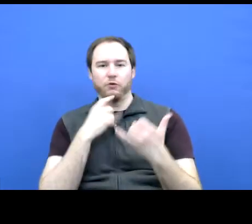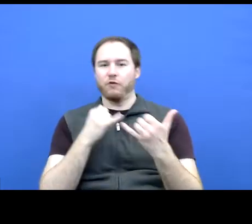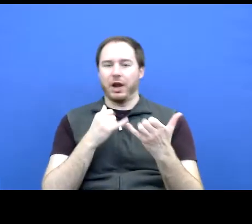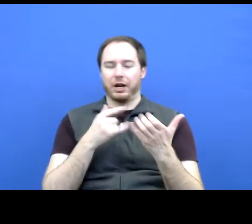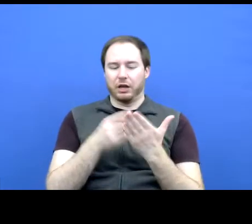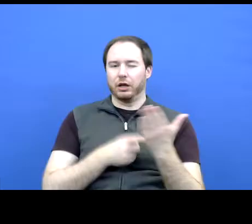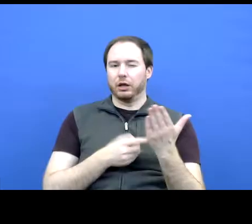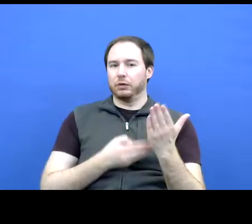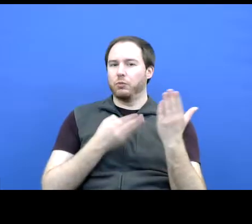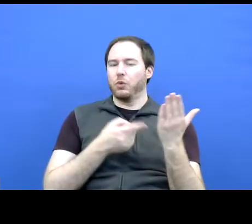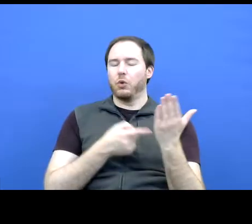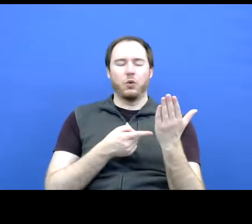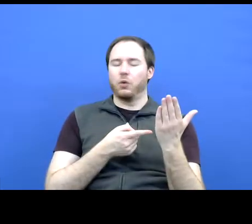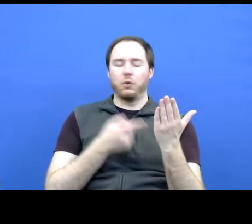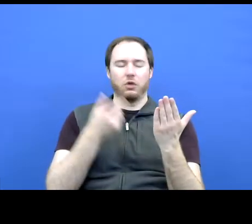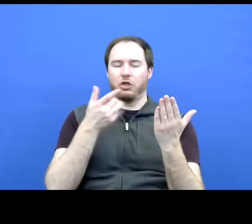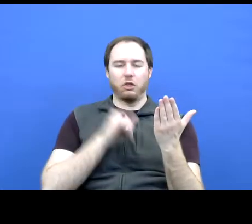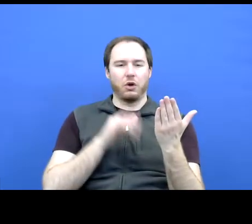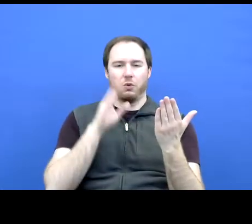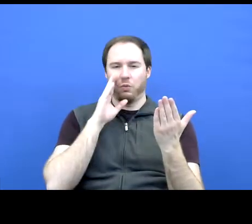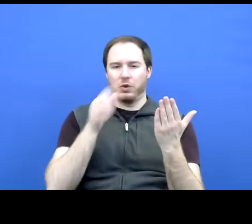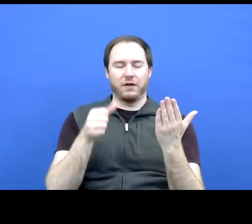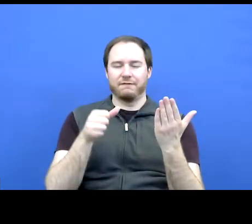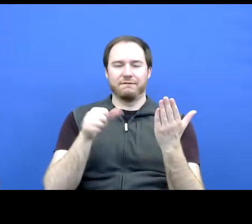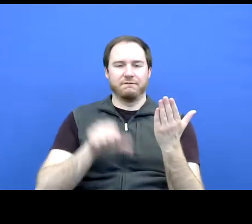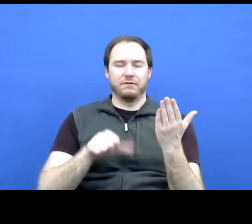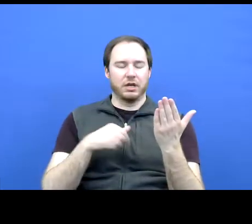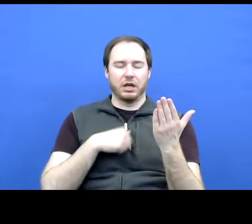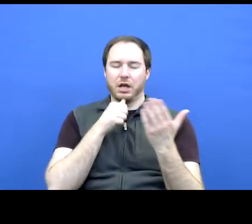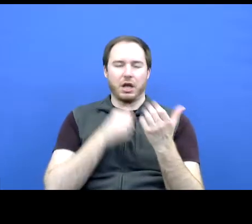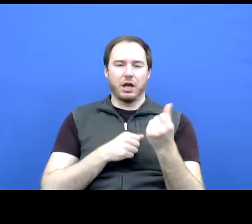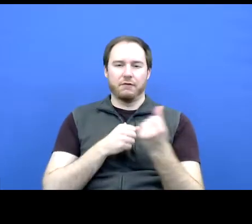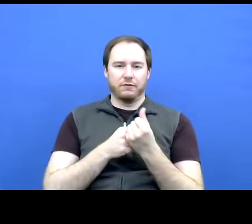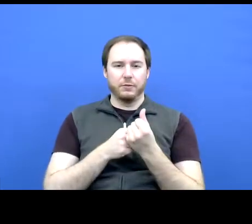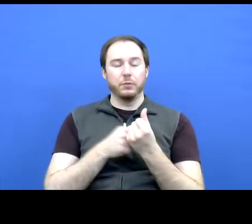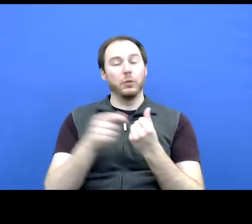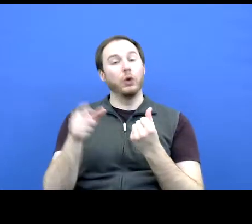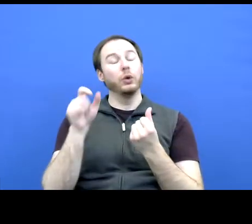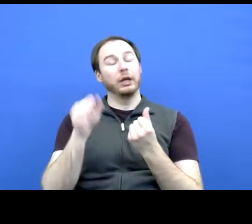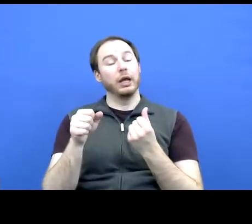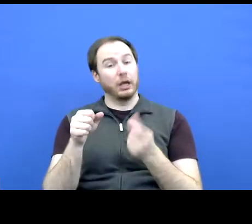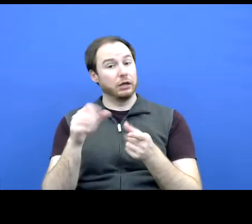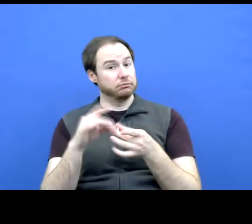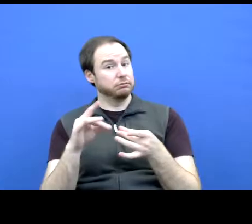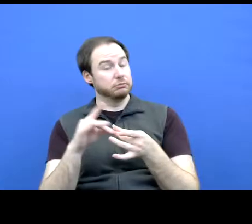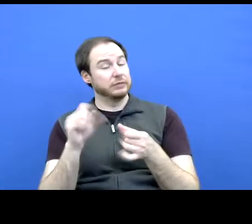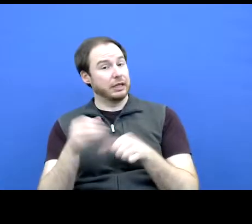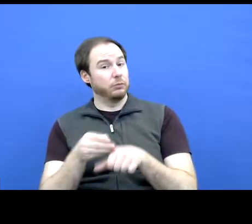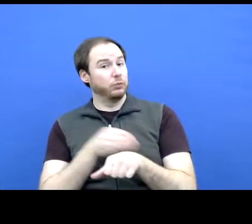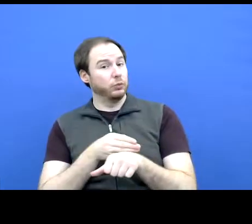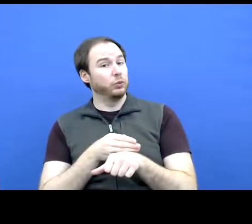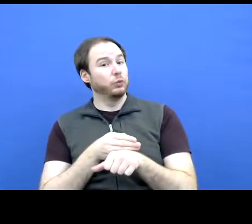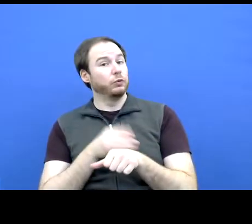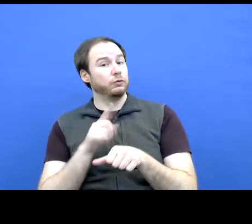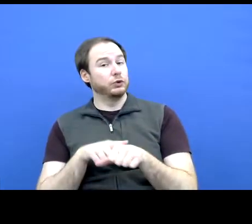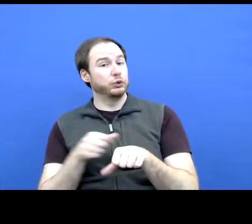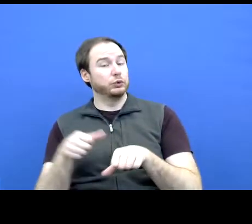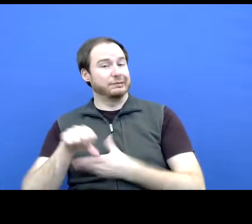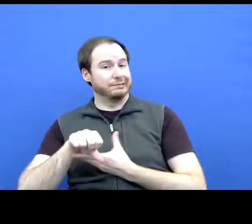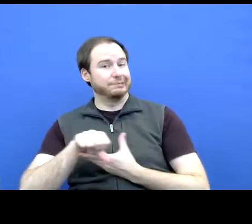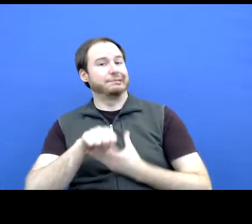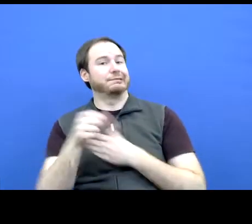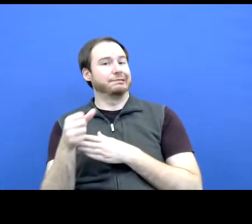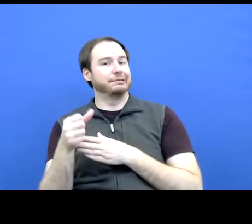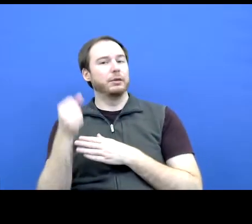now, I'm not comfortable there. It sounds like I could get there from what you've talked about, but I'd want to see